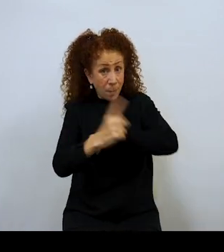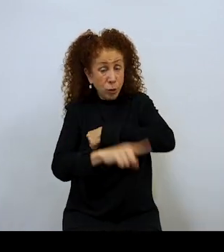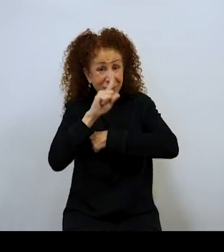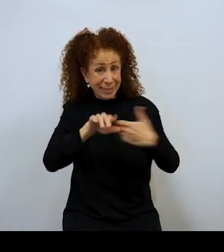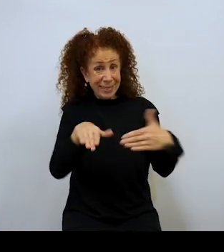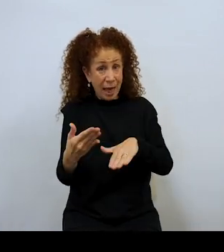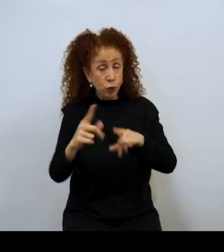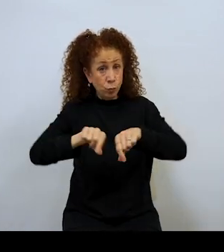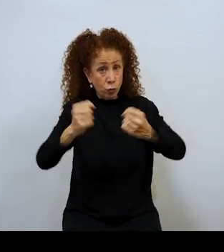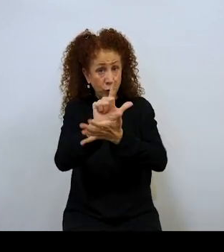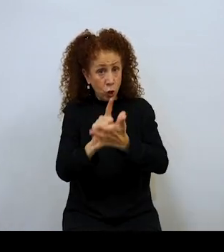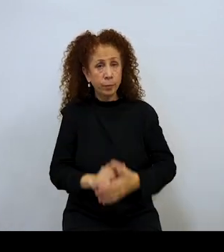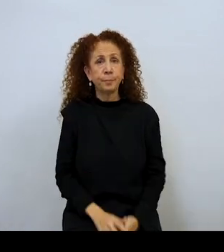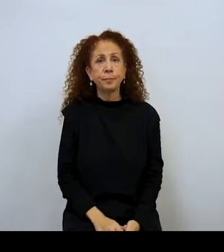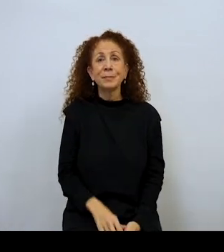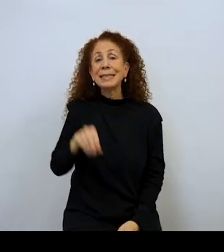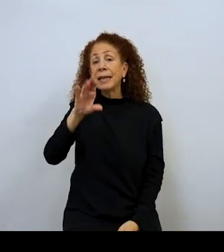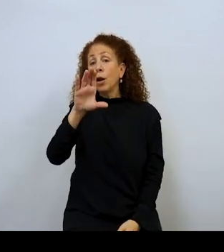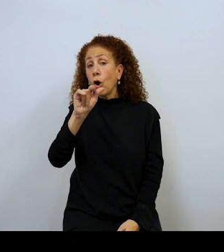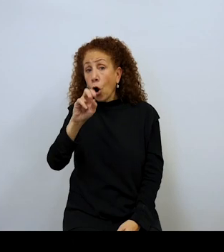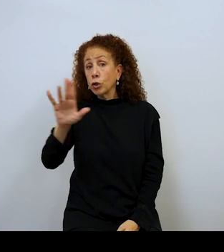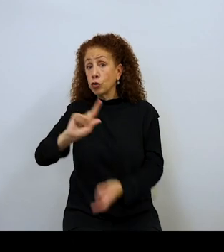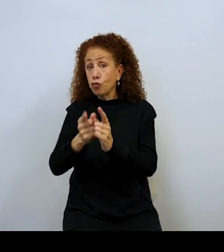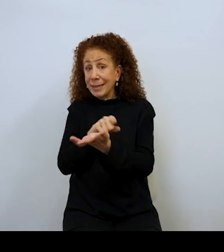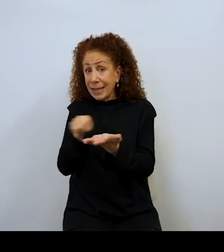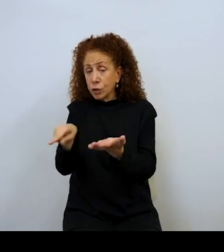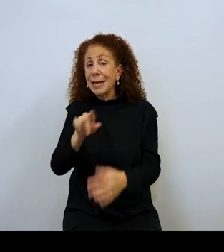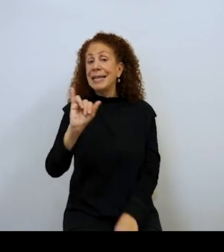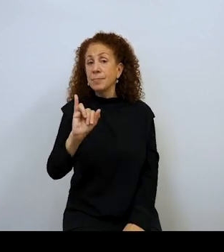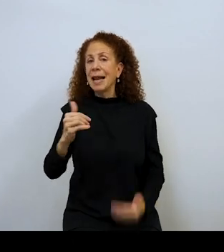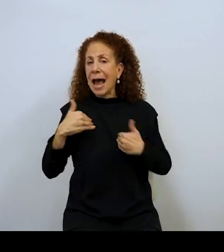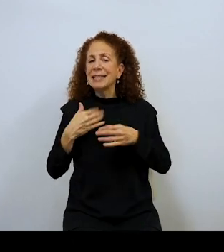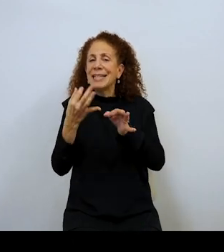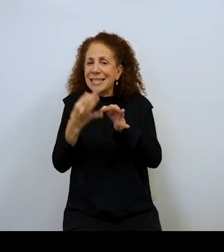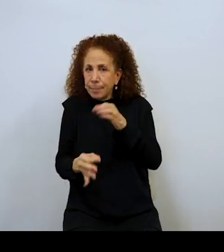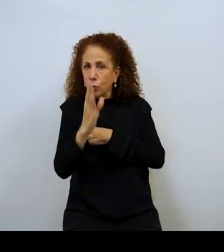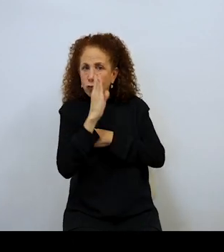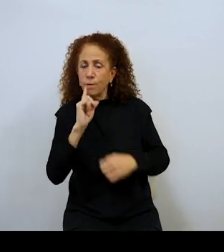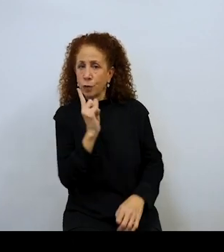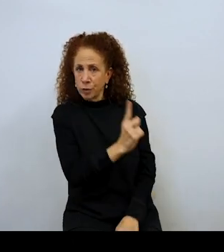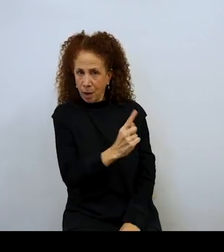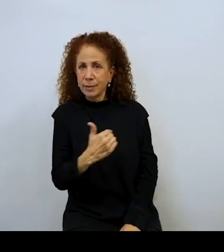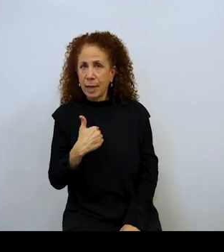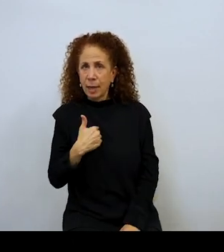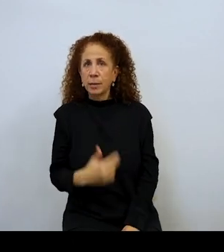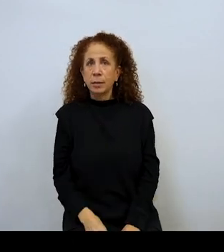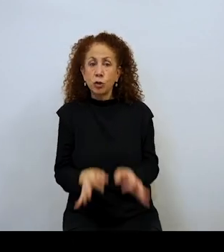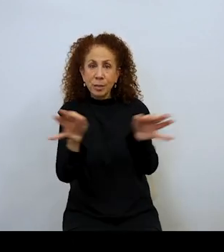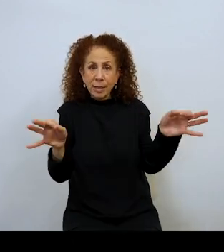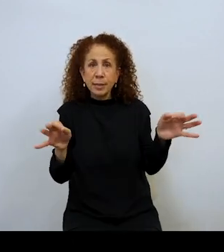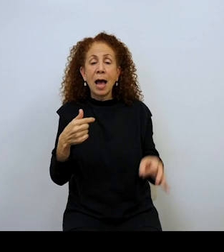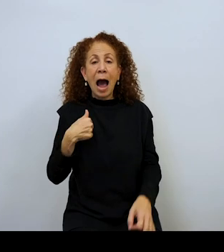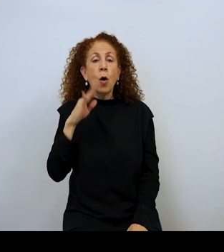law. And in Carson's translation, Ismene has a very simple, straightforward response. I'll